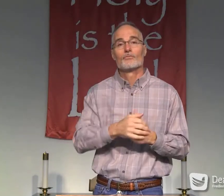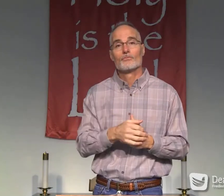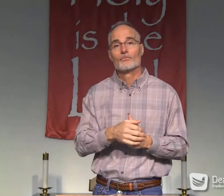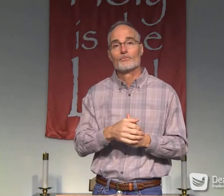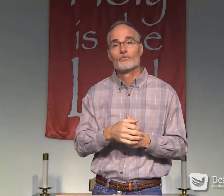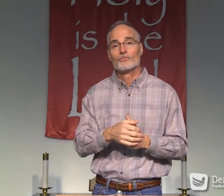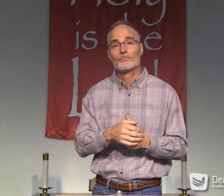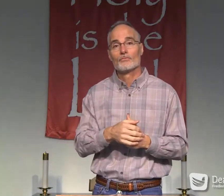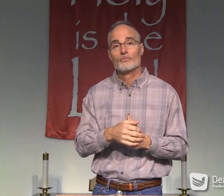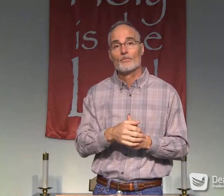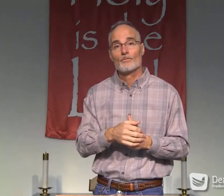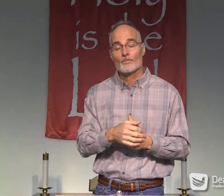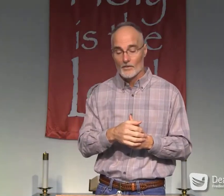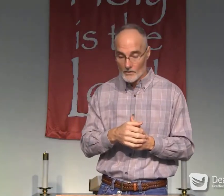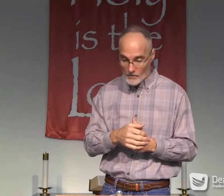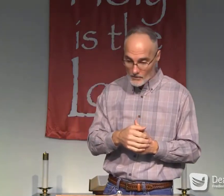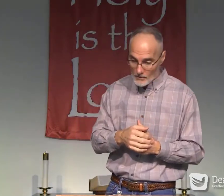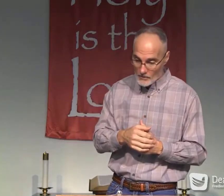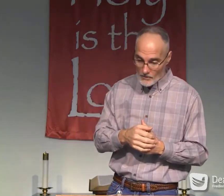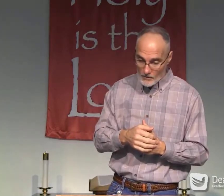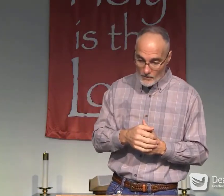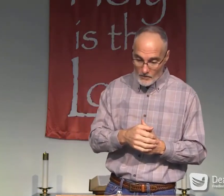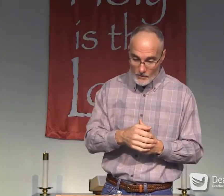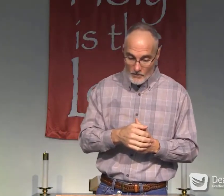passage that we're reading today will challenge you.